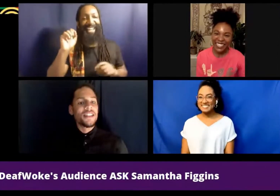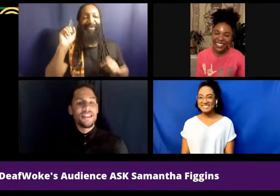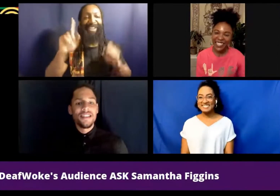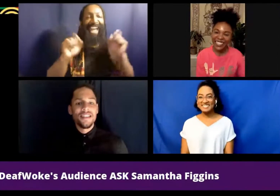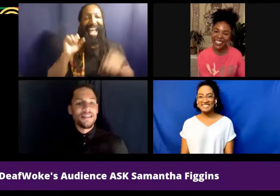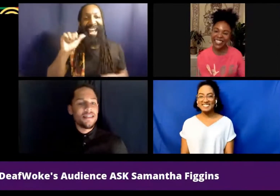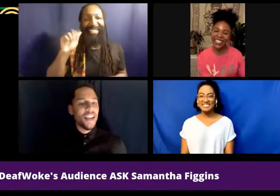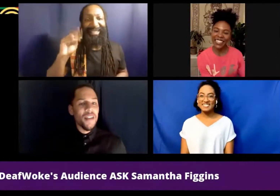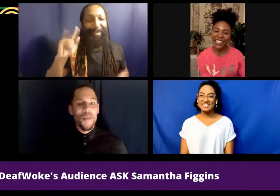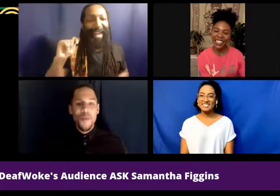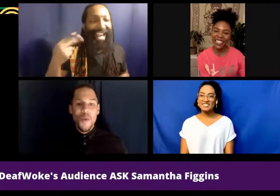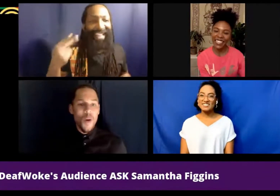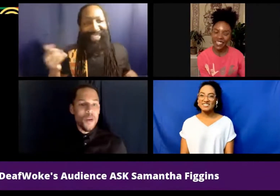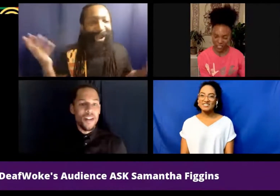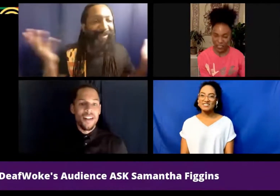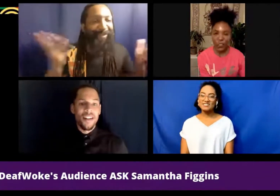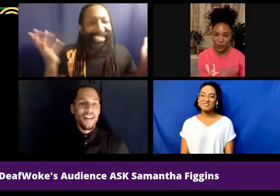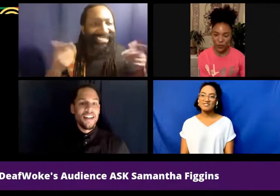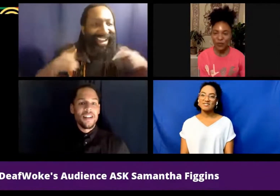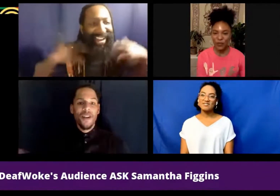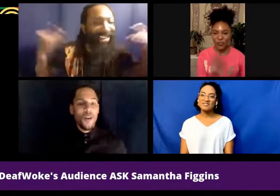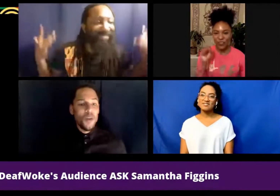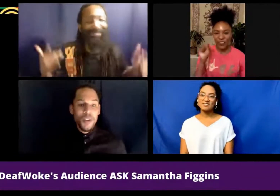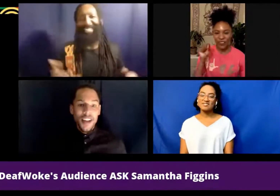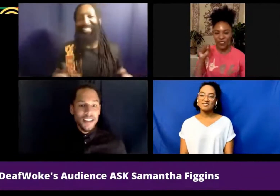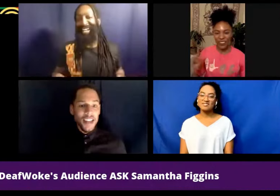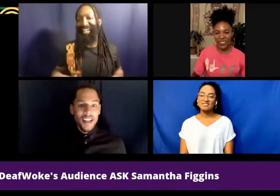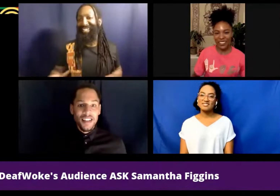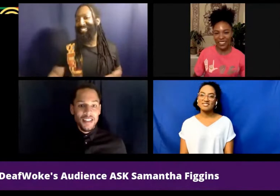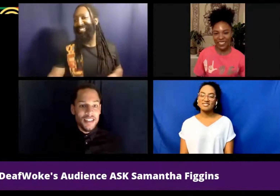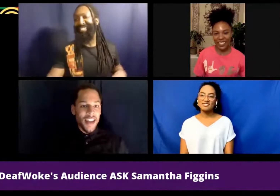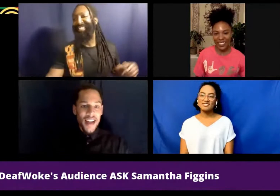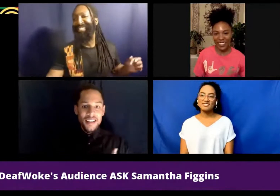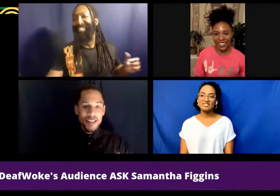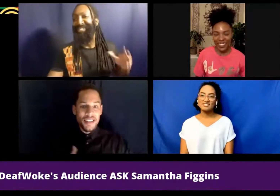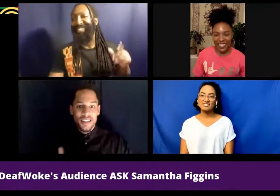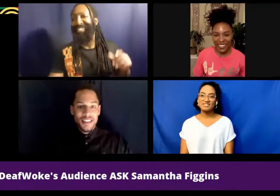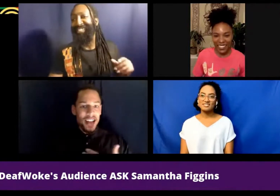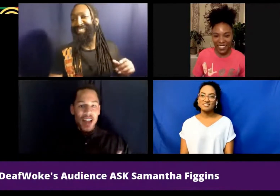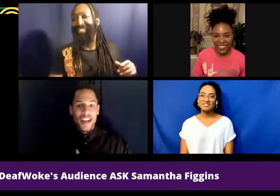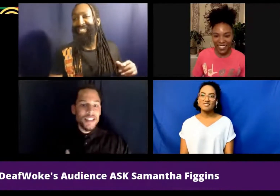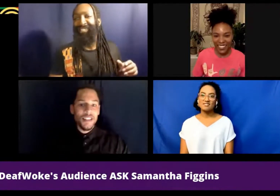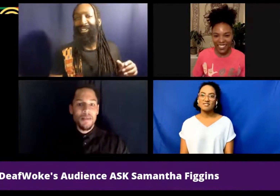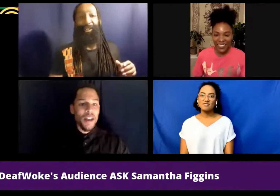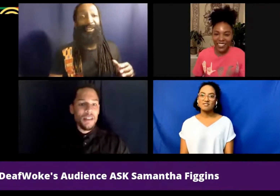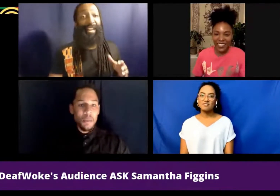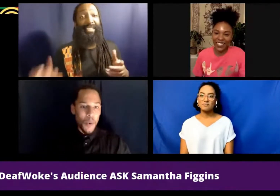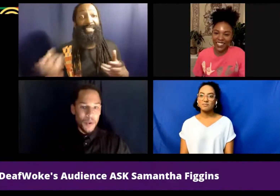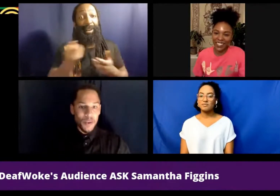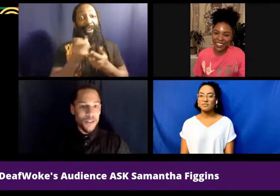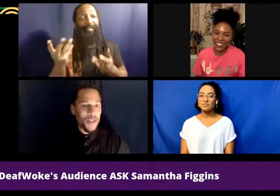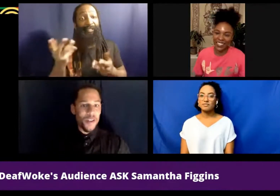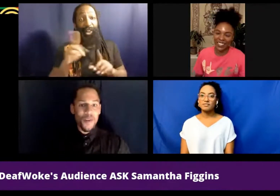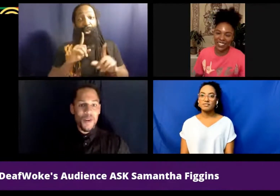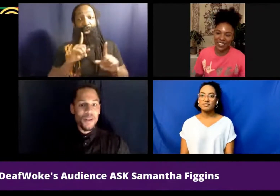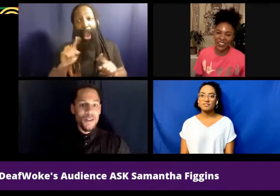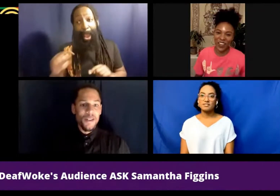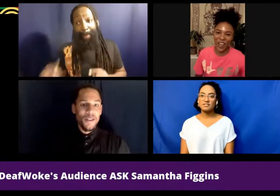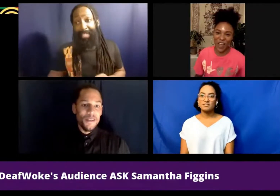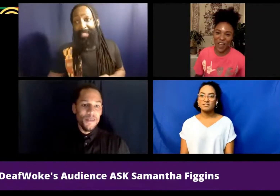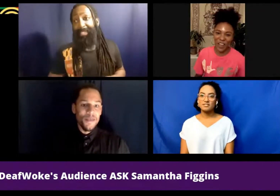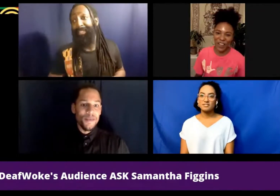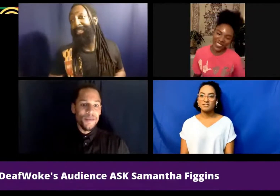So this deaf woke. So who would like to ask? This is that Ask Samantha portion of Deaf